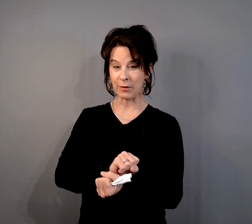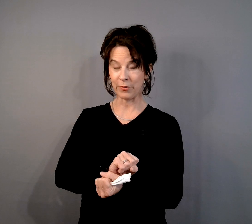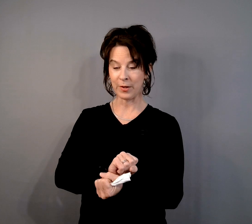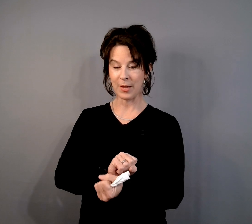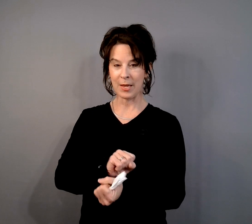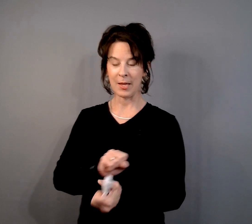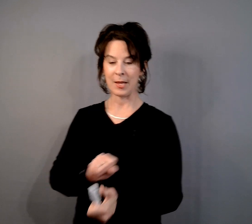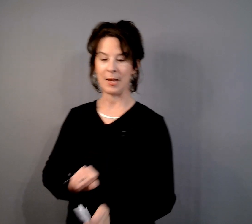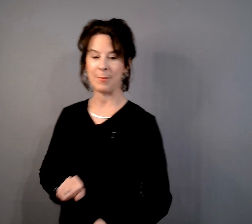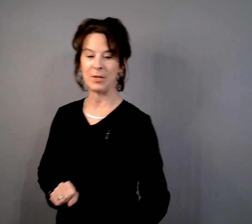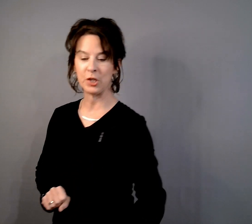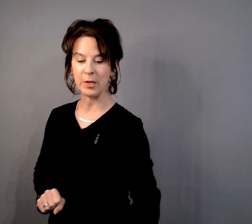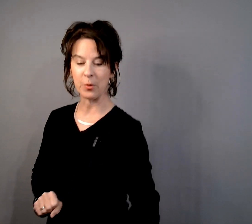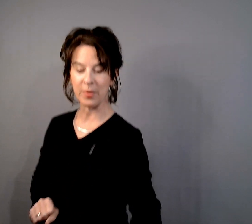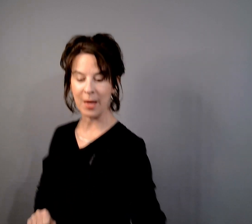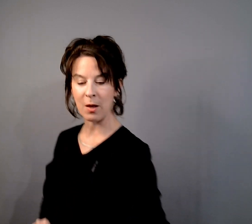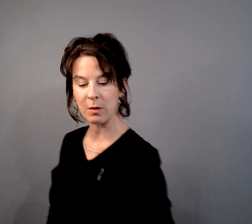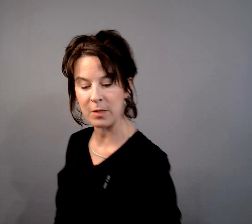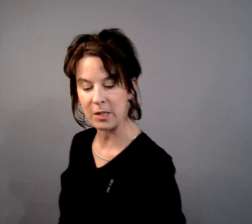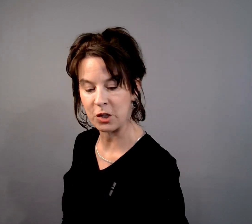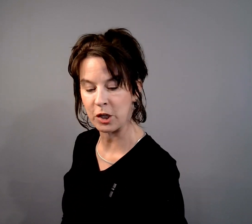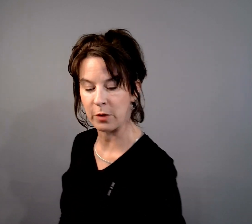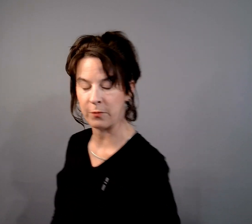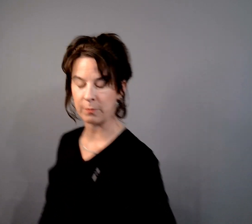grief. And let me show you without the tissue.